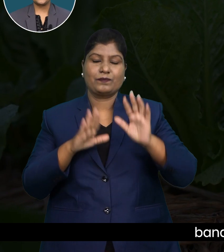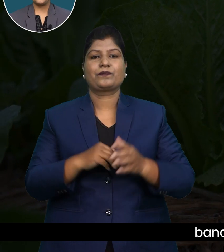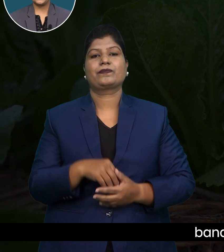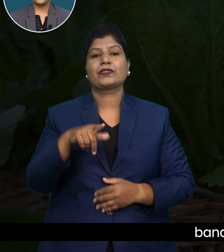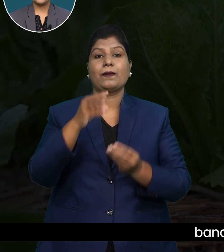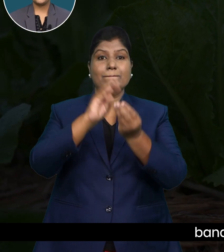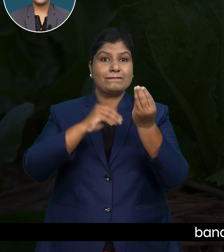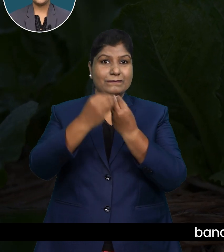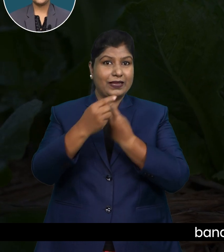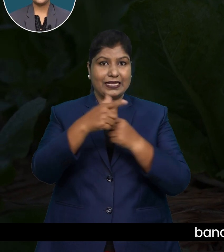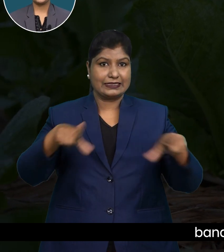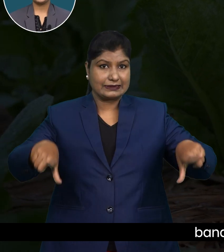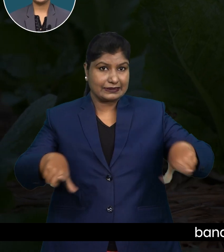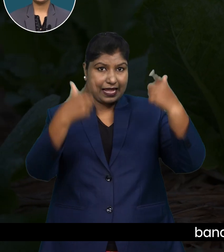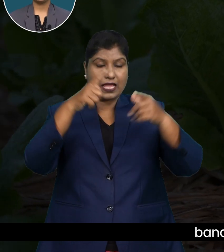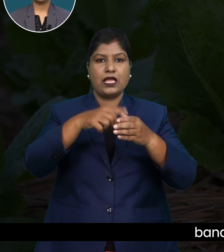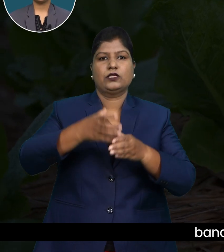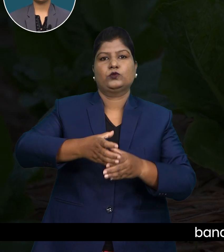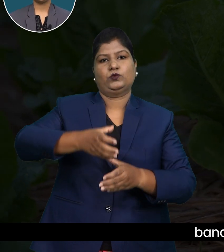banana stems,